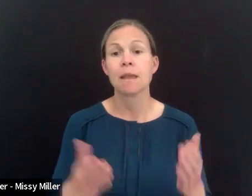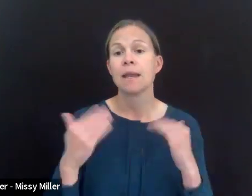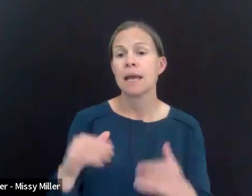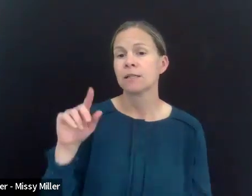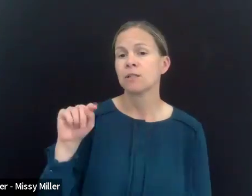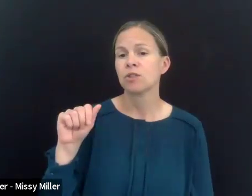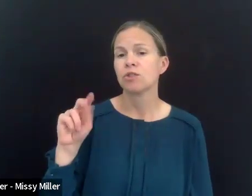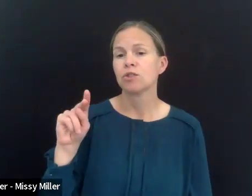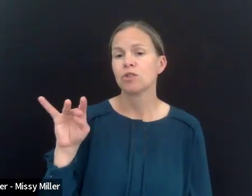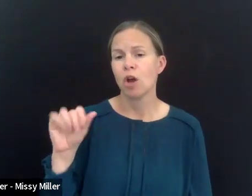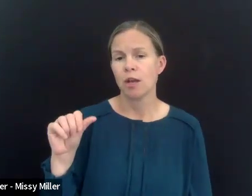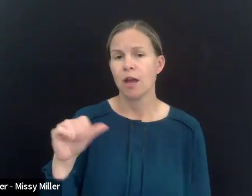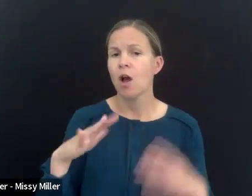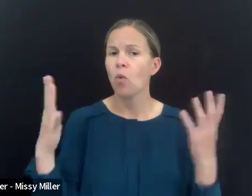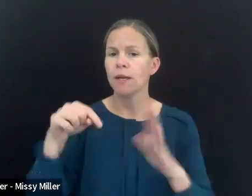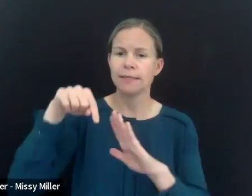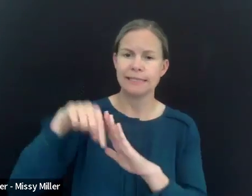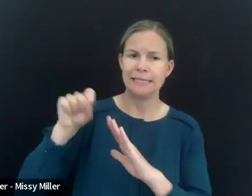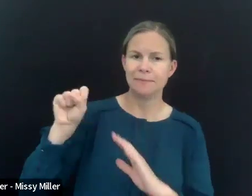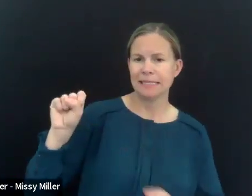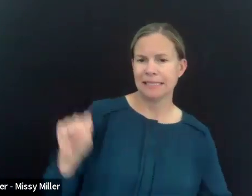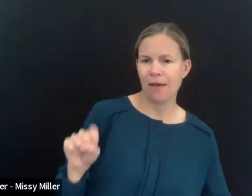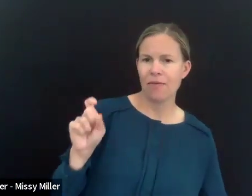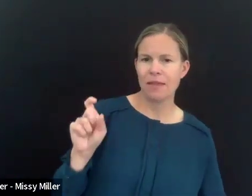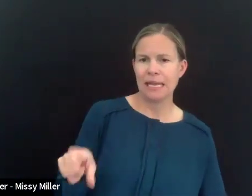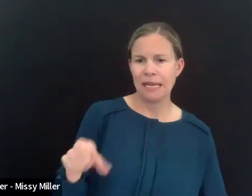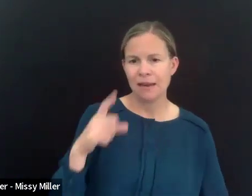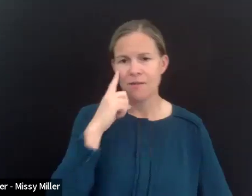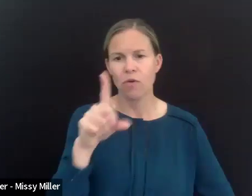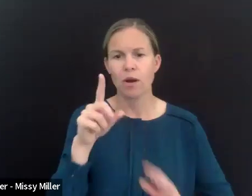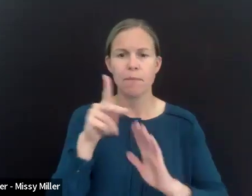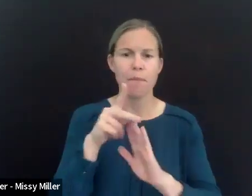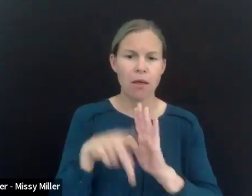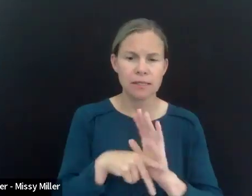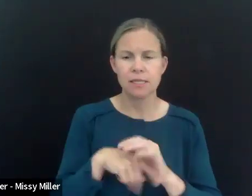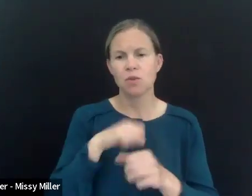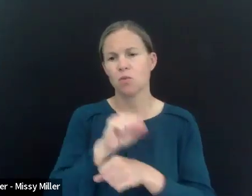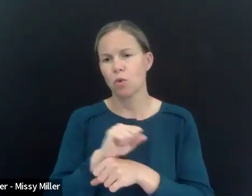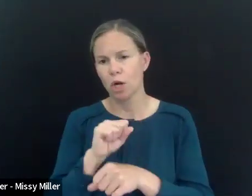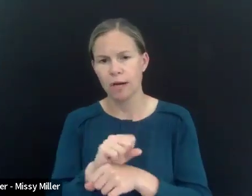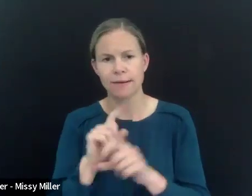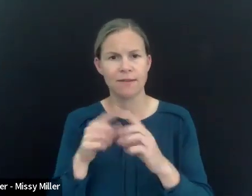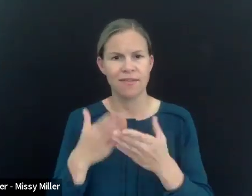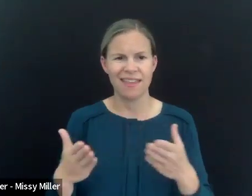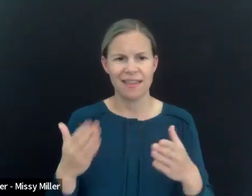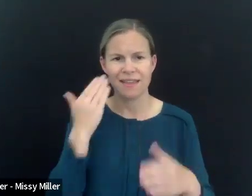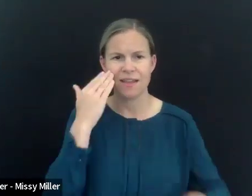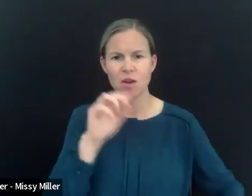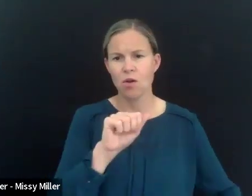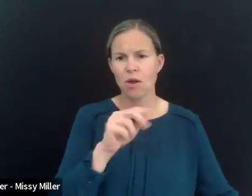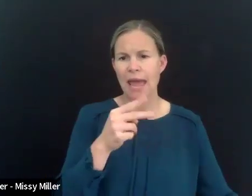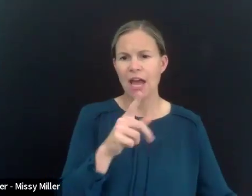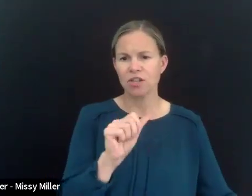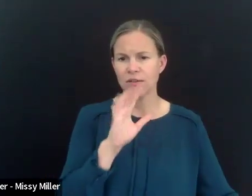Deep South need as far as policy, infrastructure, workforce? Angela talked about this is a real crisis across